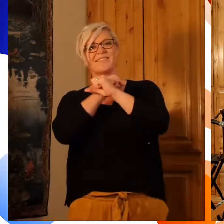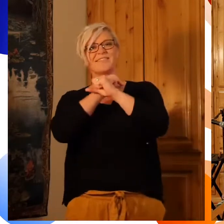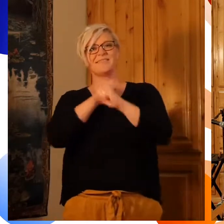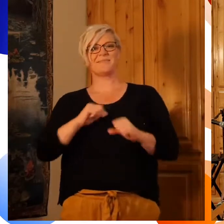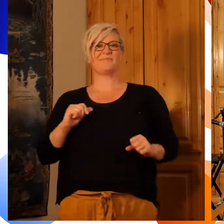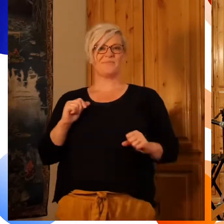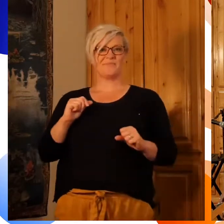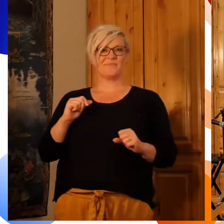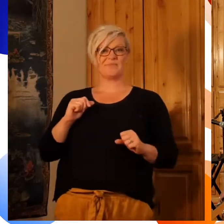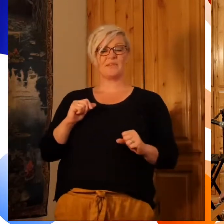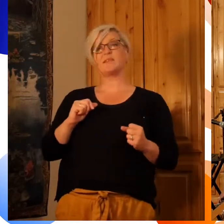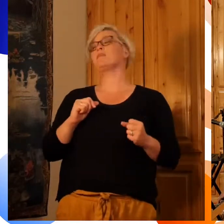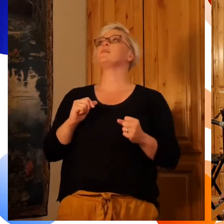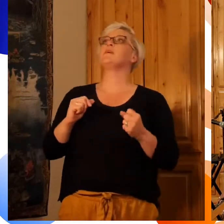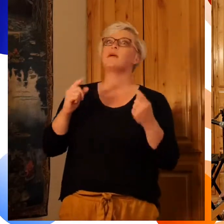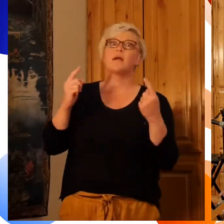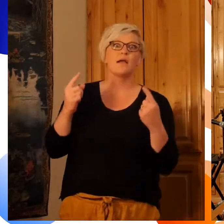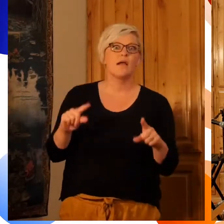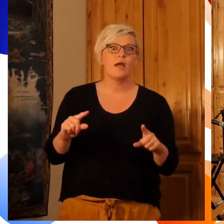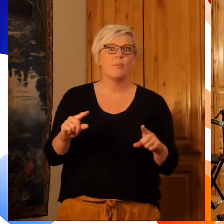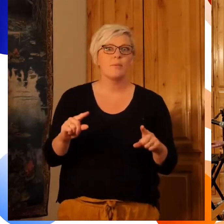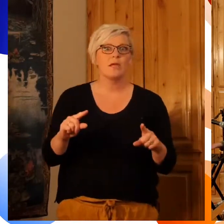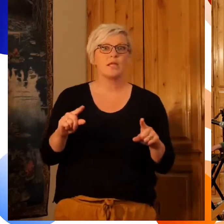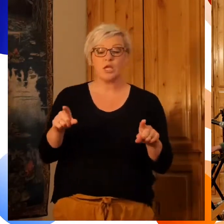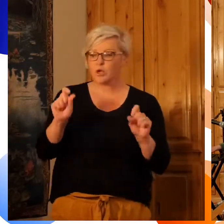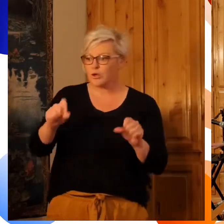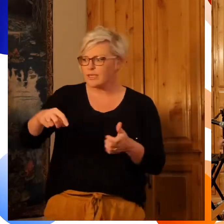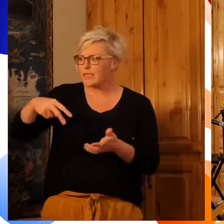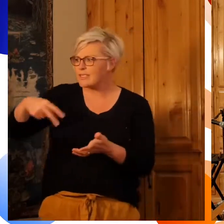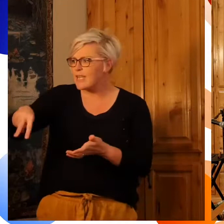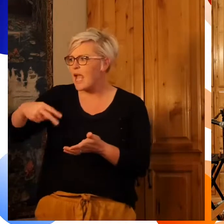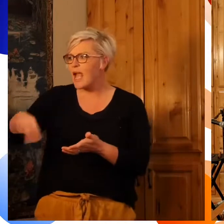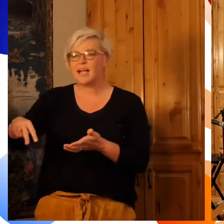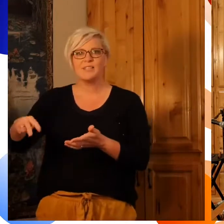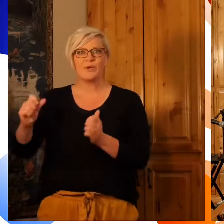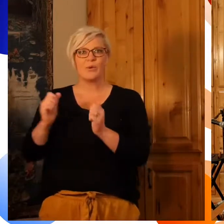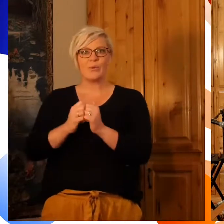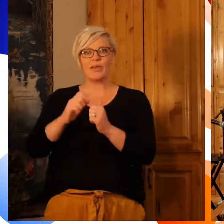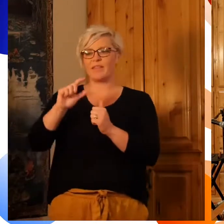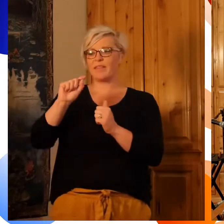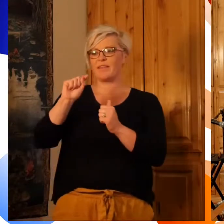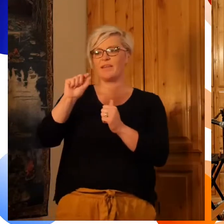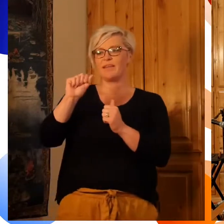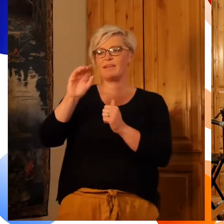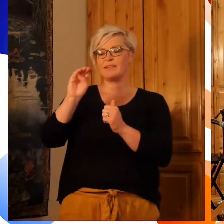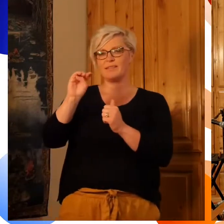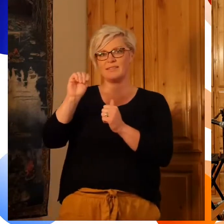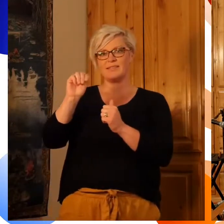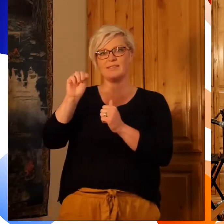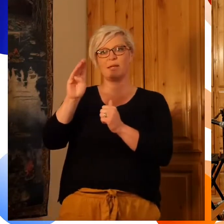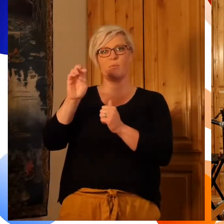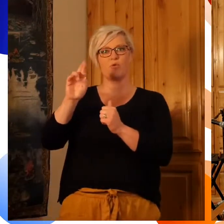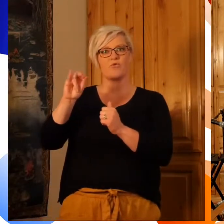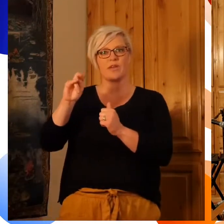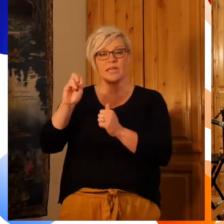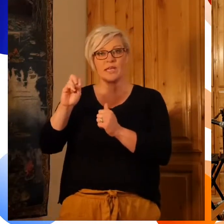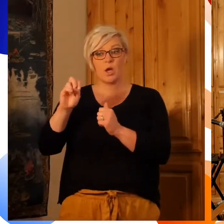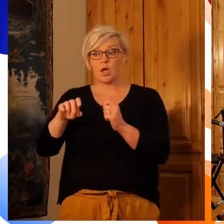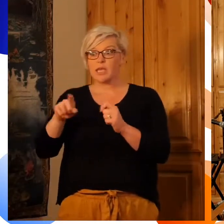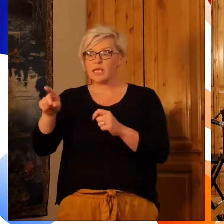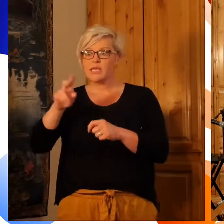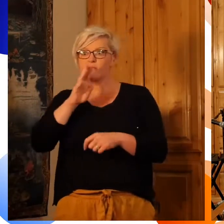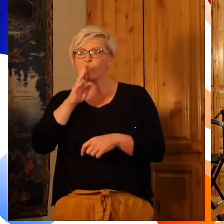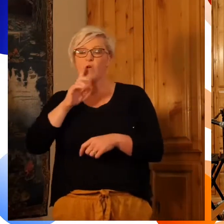And sure enough, he could dance and step it out lively with the tambourine. When he spoke to the tinker for the second time in 20 years, and he